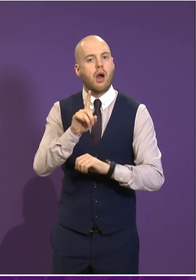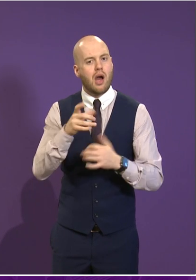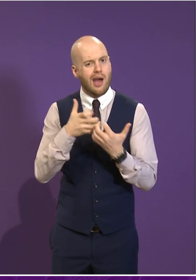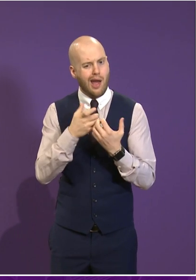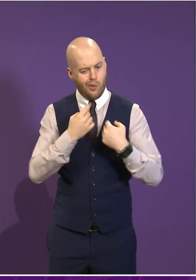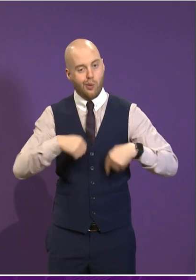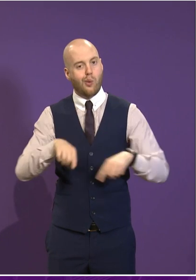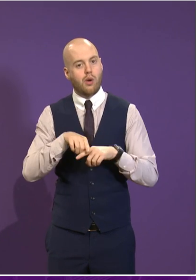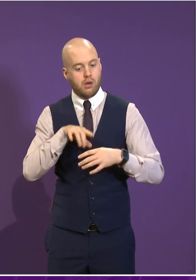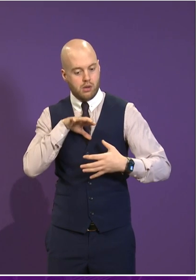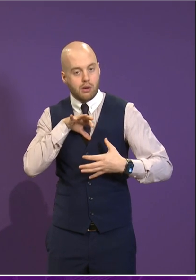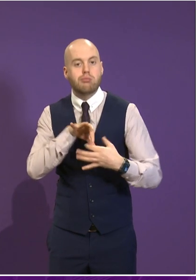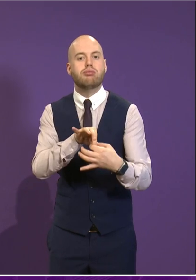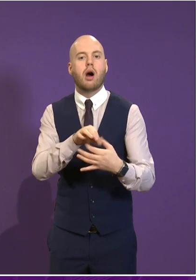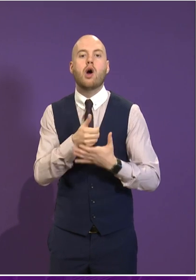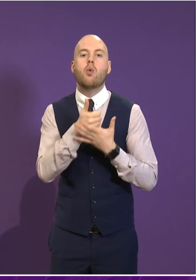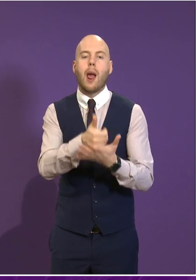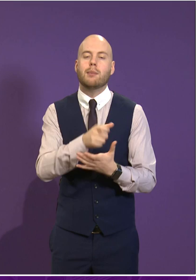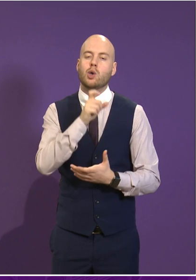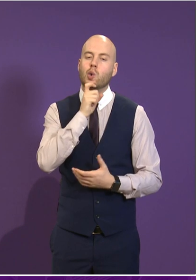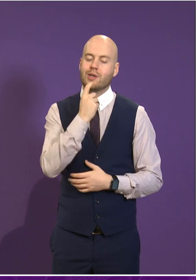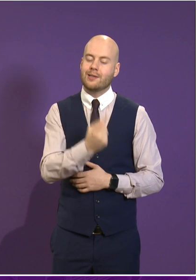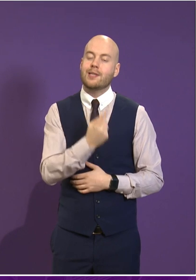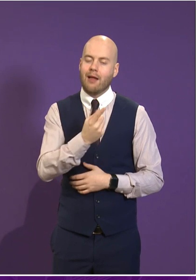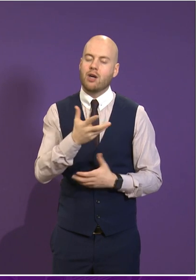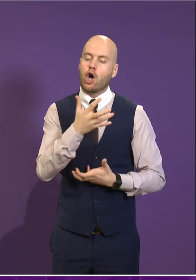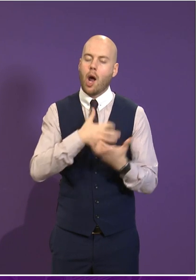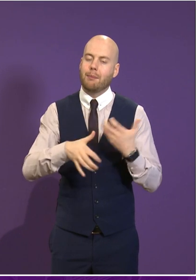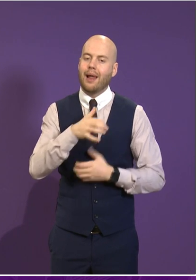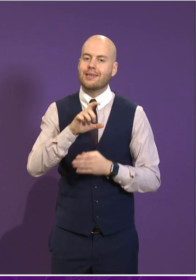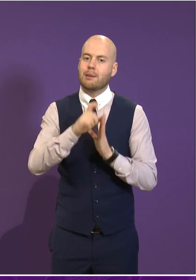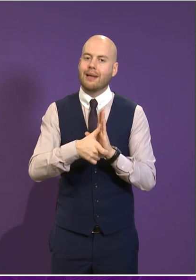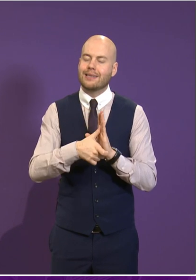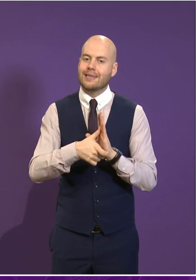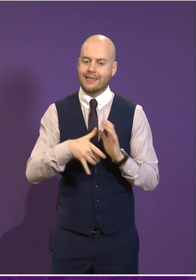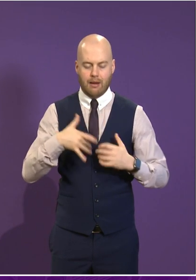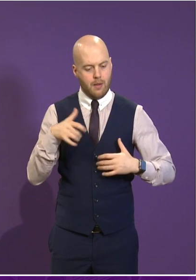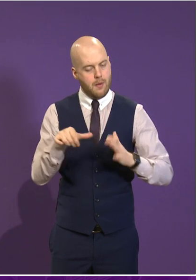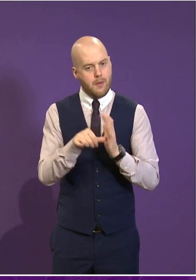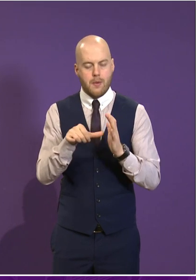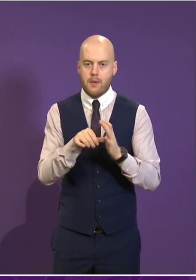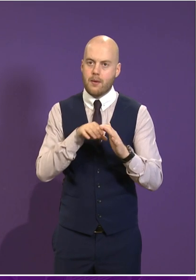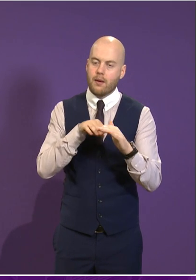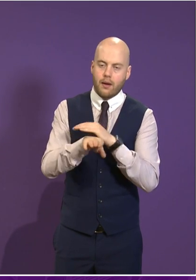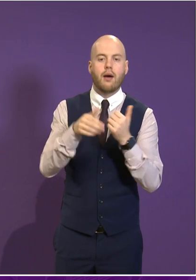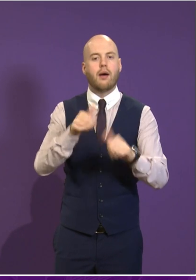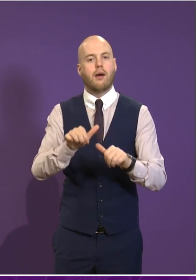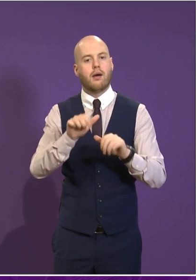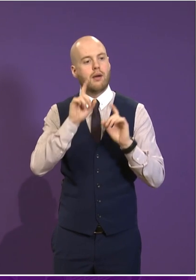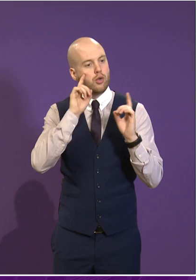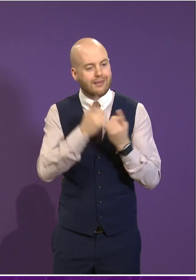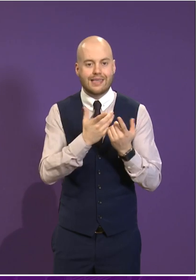who have that maybe complex disability get into university or into college? And how do we